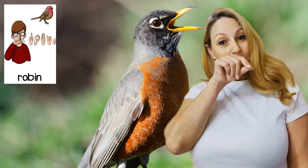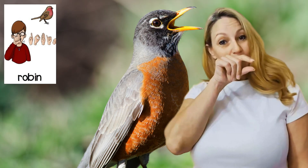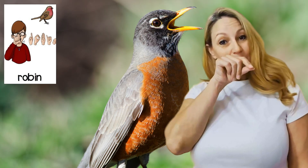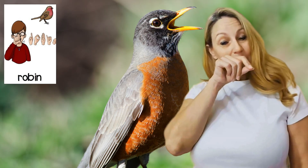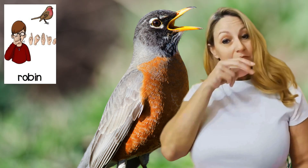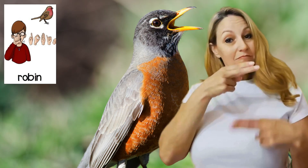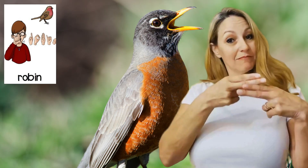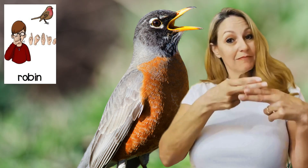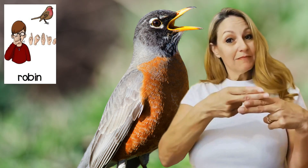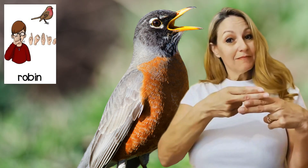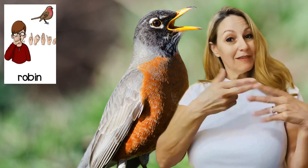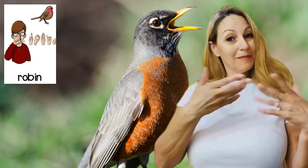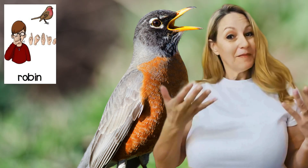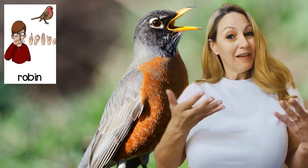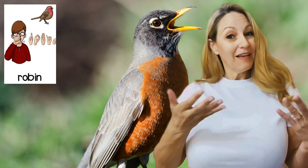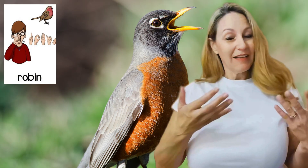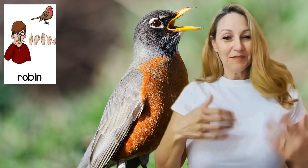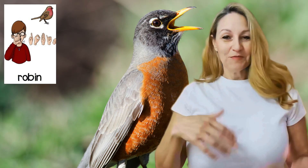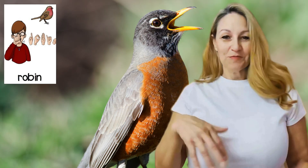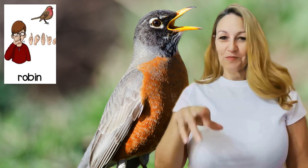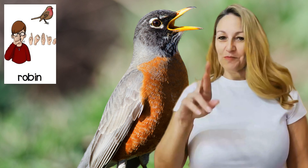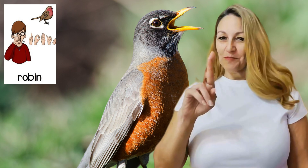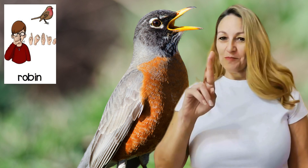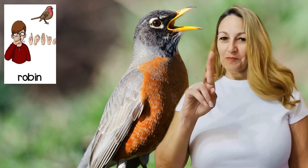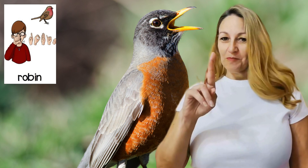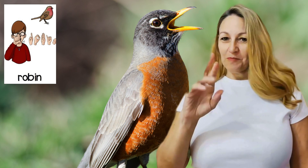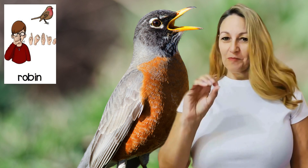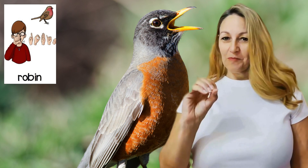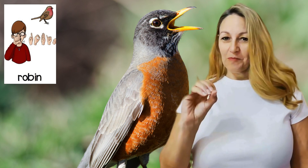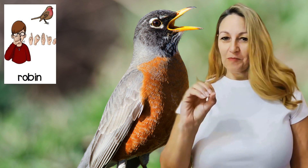This is a bird named Robin.